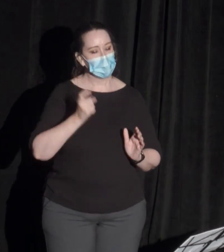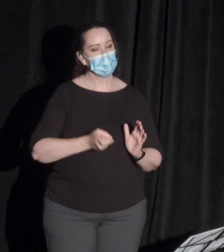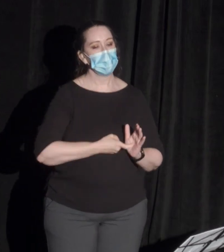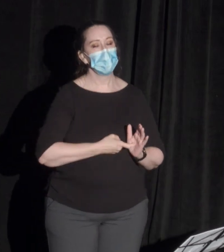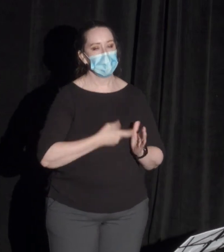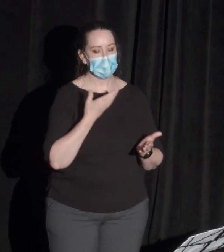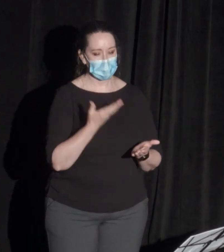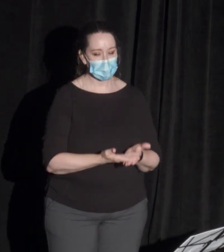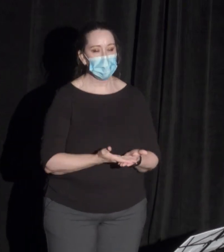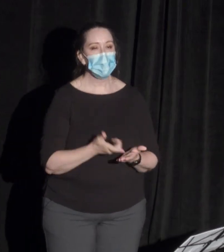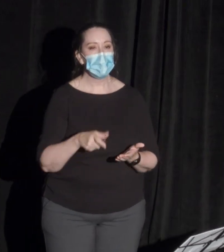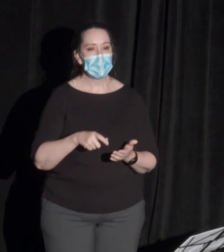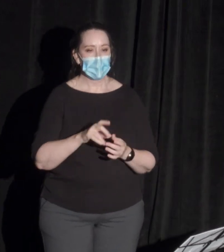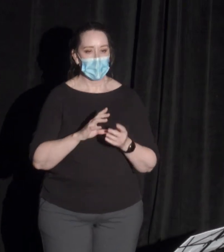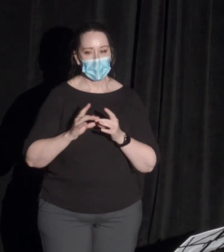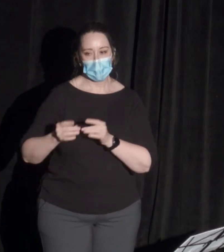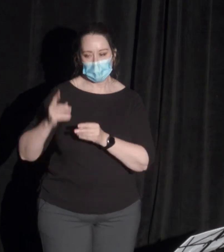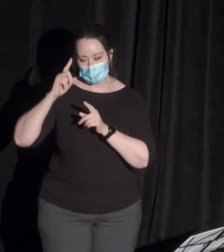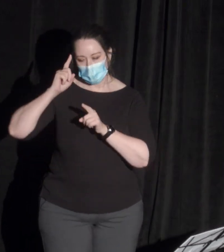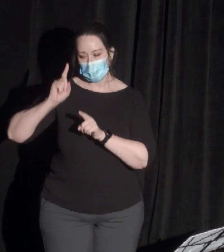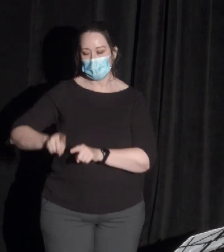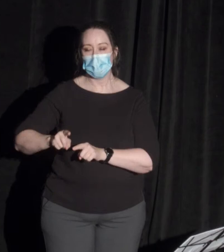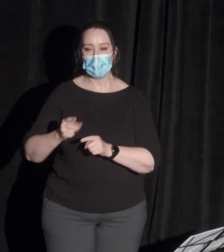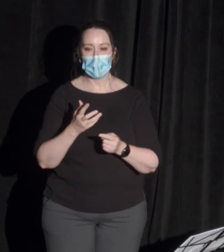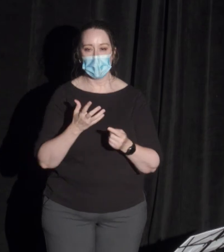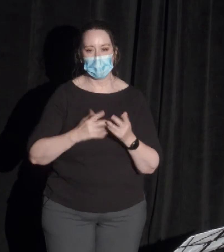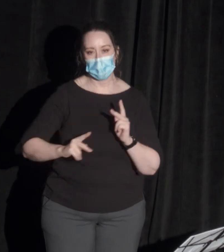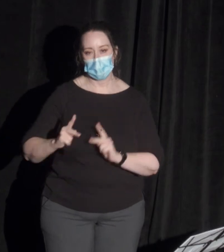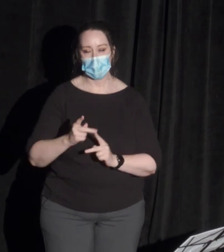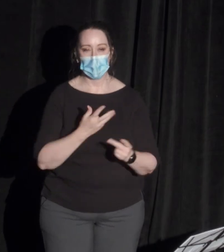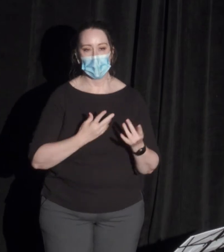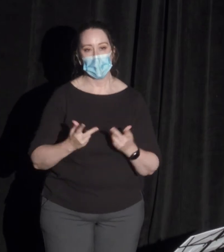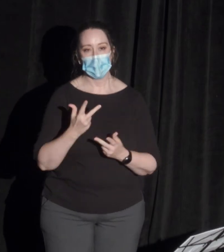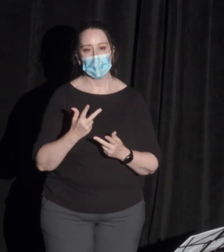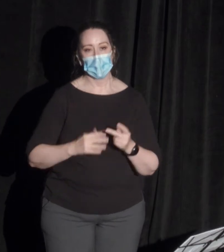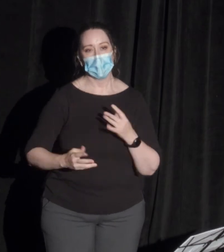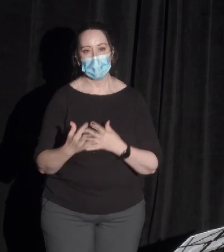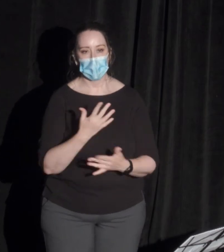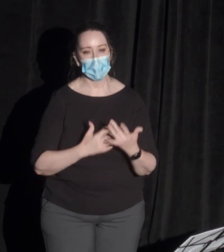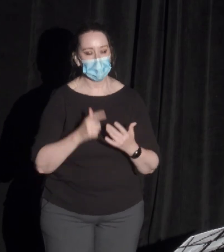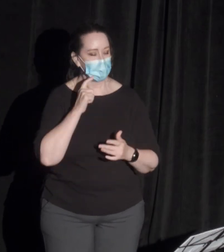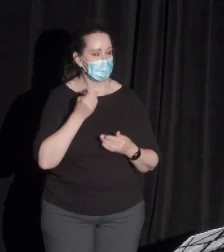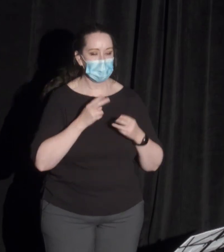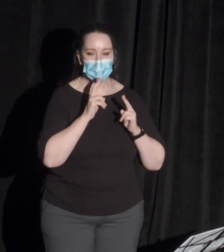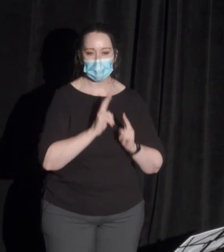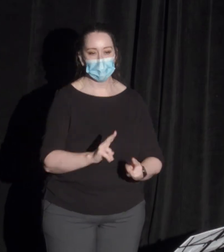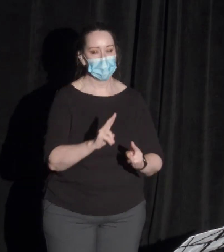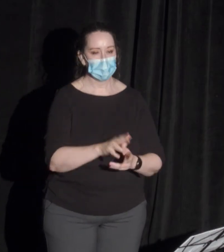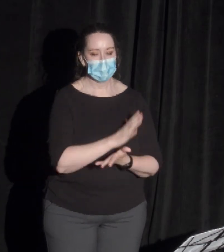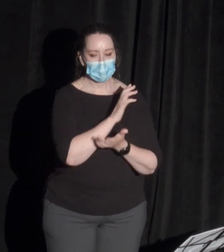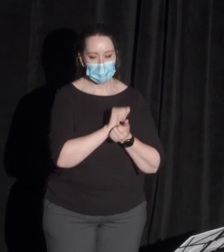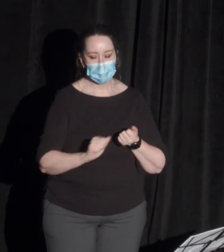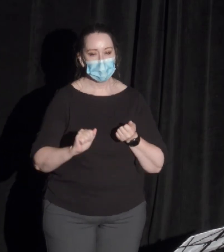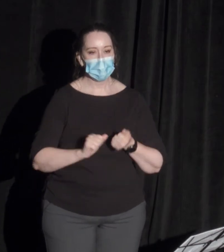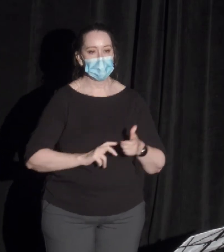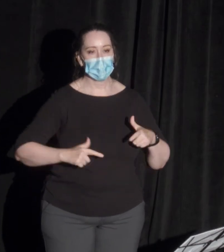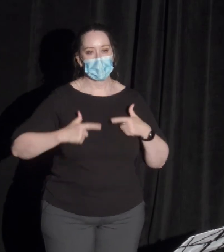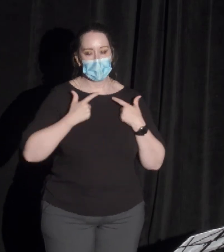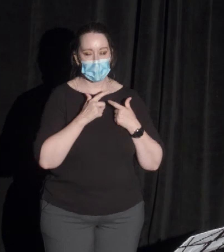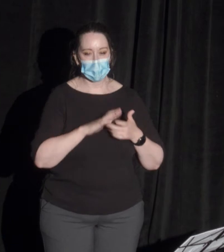treaties made with the people of the Three Fires have not been honored, and the destruction and disposition of land and life of indigenous peoples